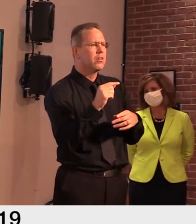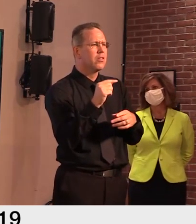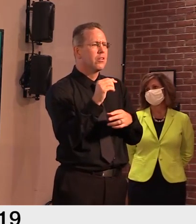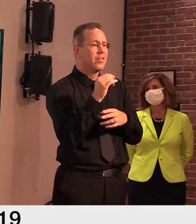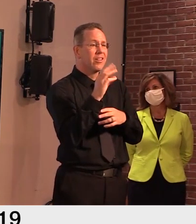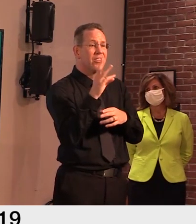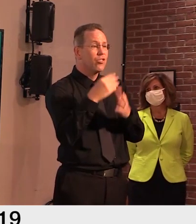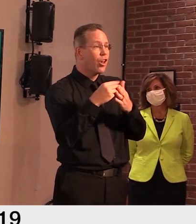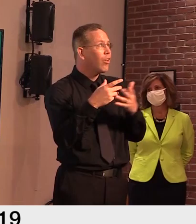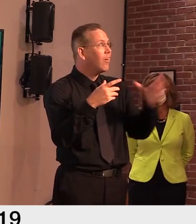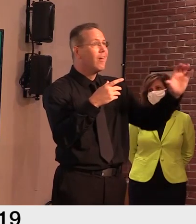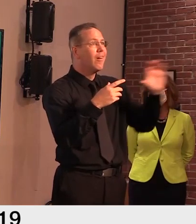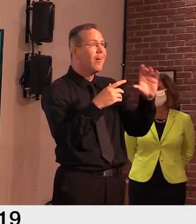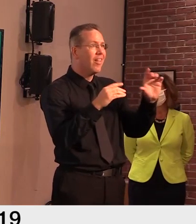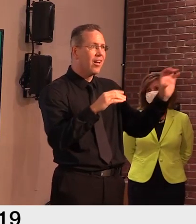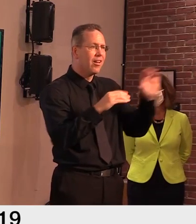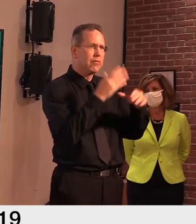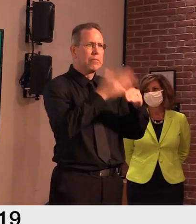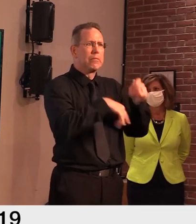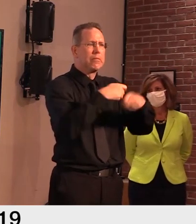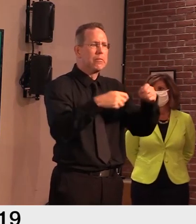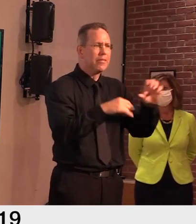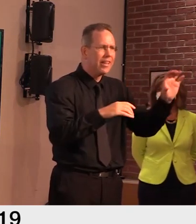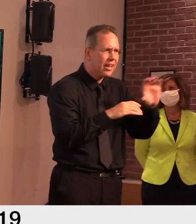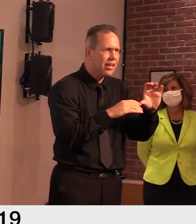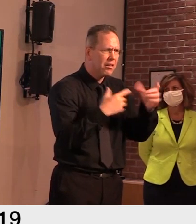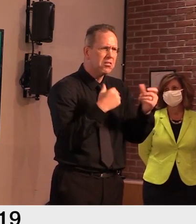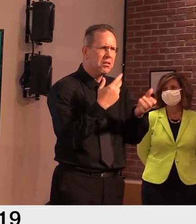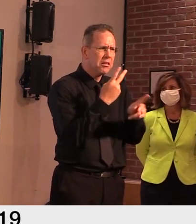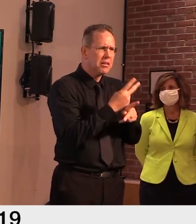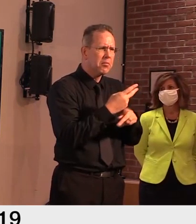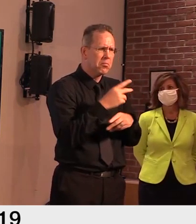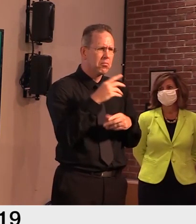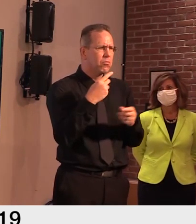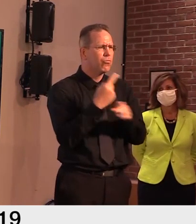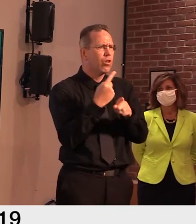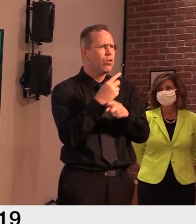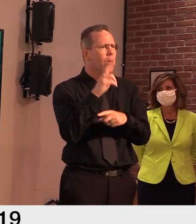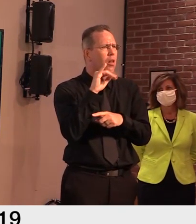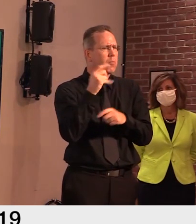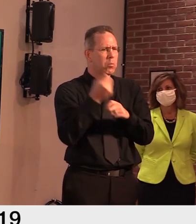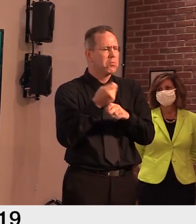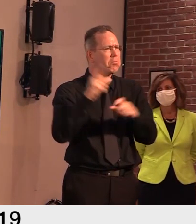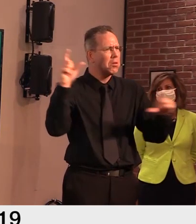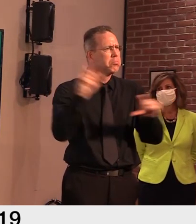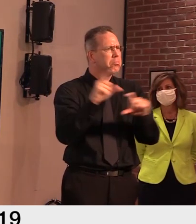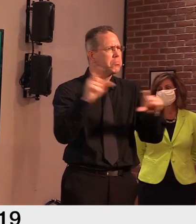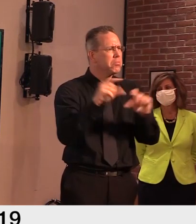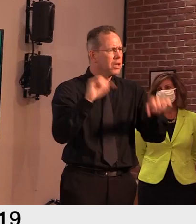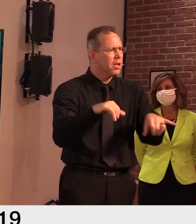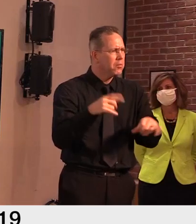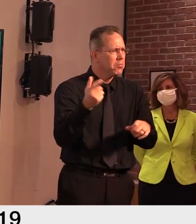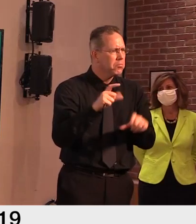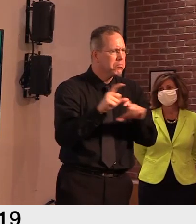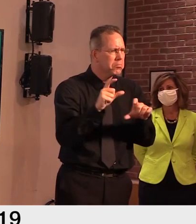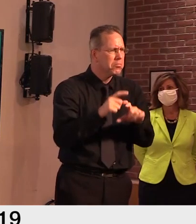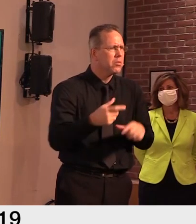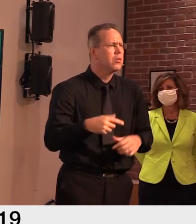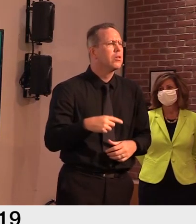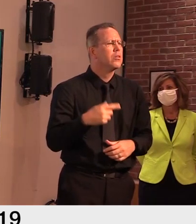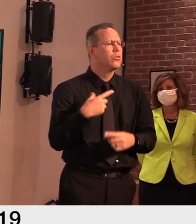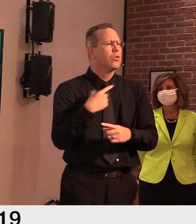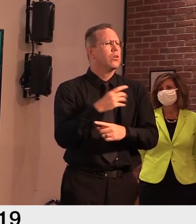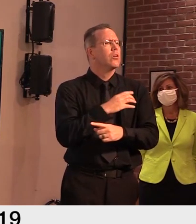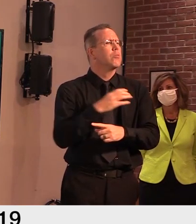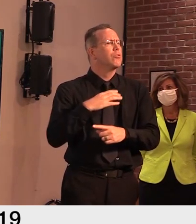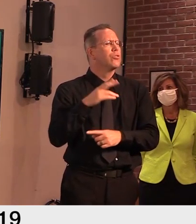unemployment stops. It means the extra $600 ends sometime mid to end of July,